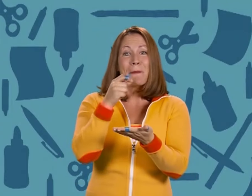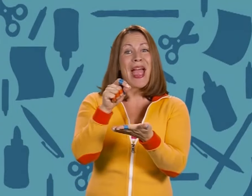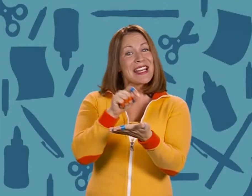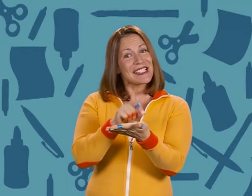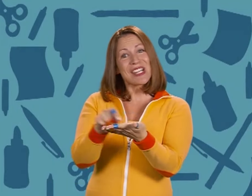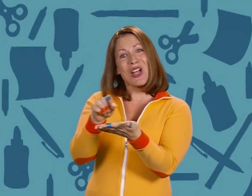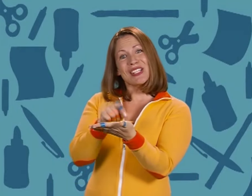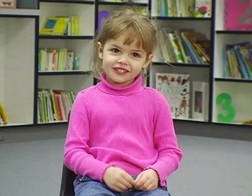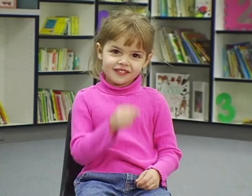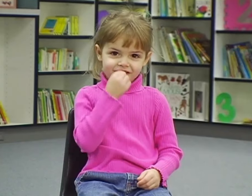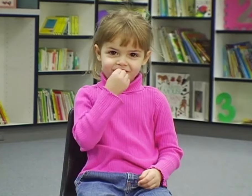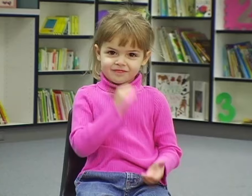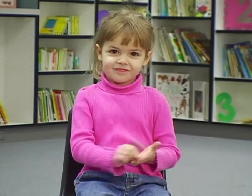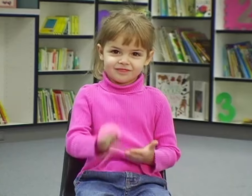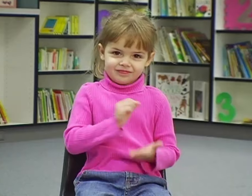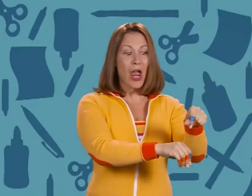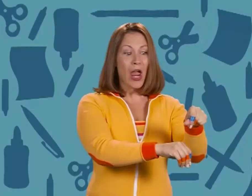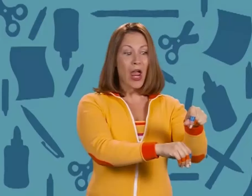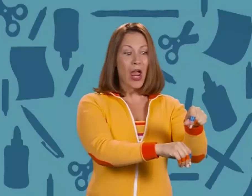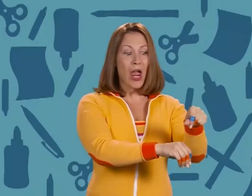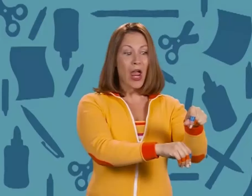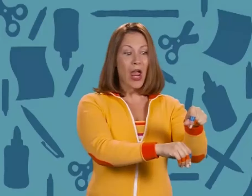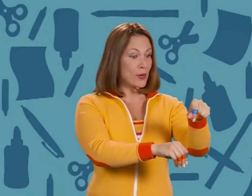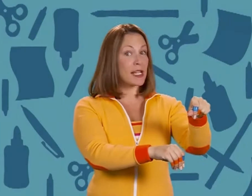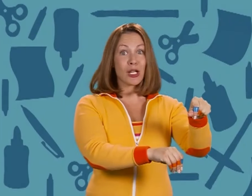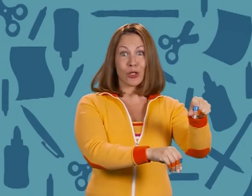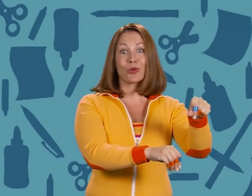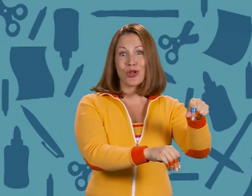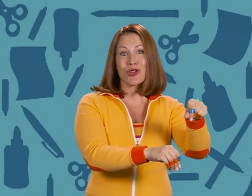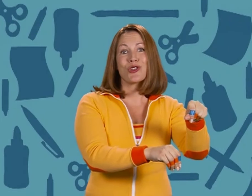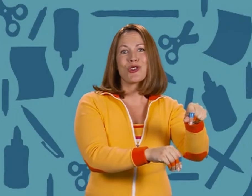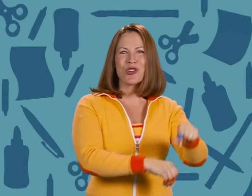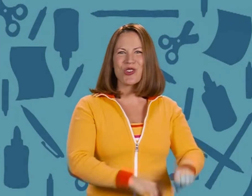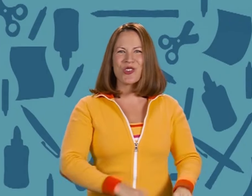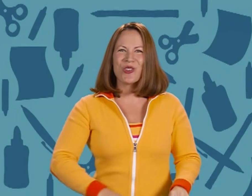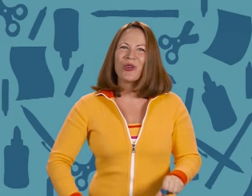got my pencils. Pencils. And there is still room.